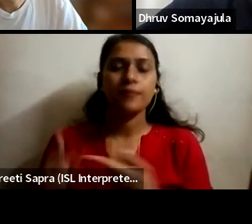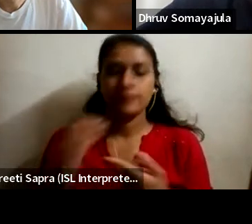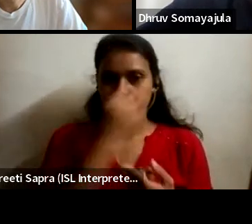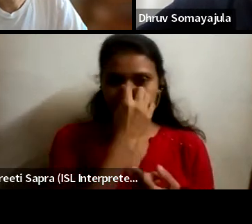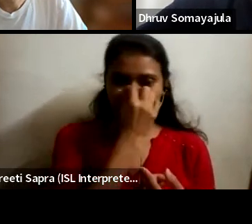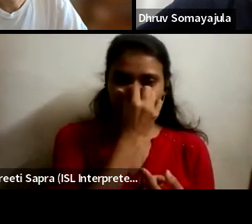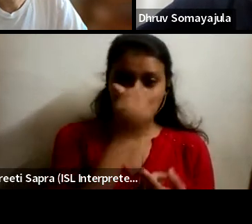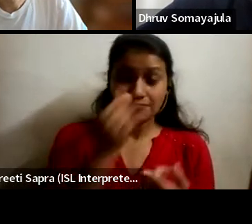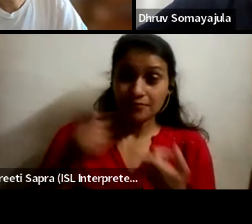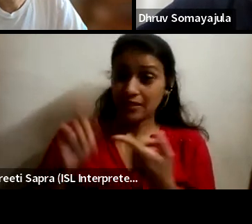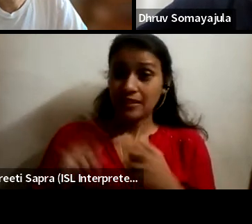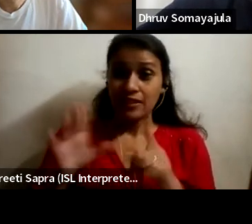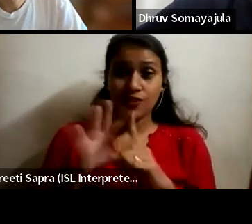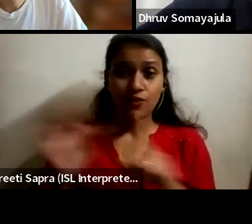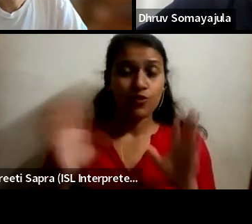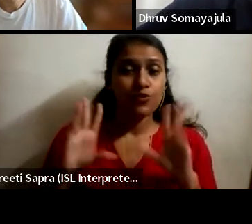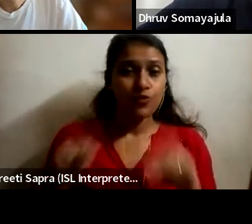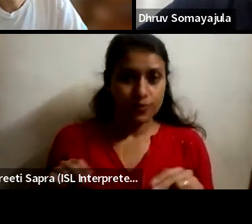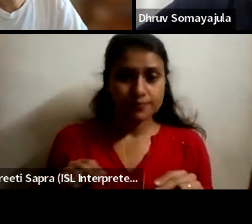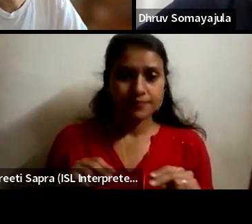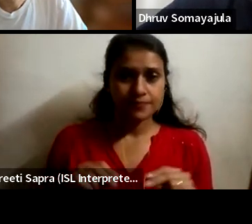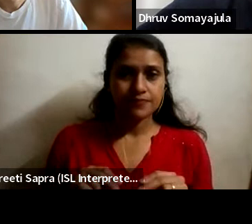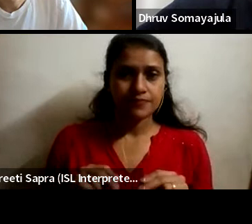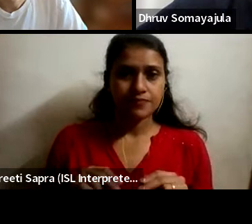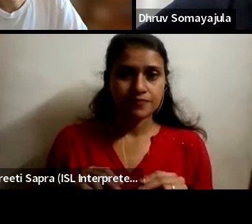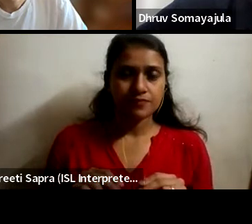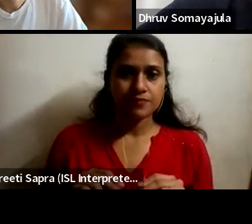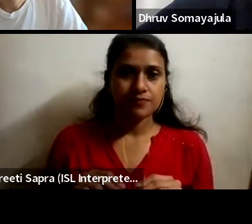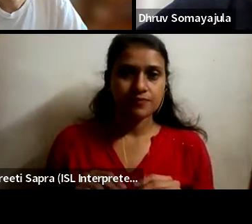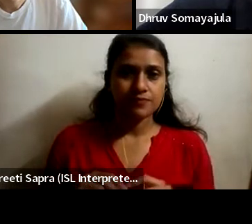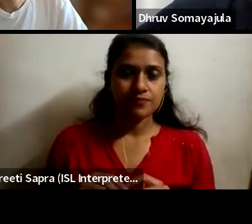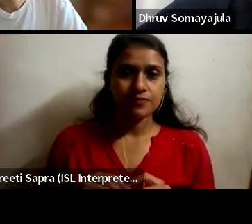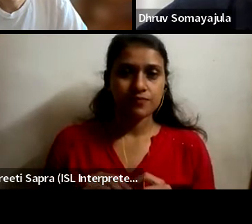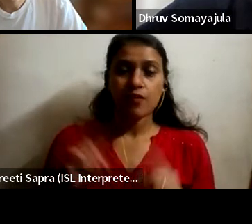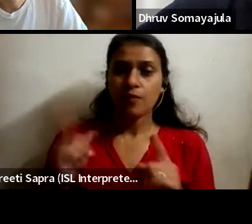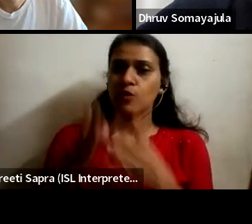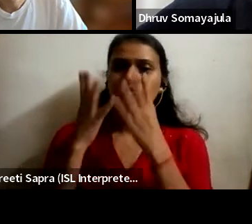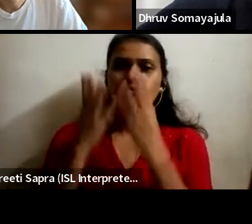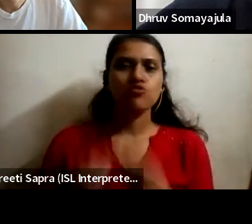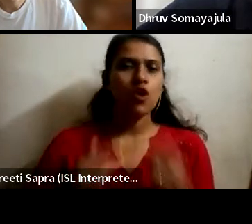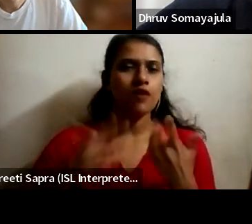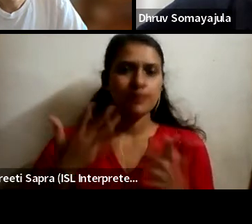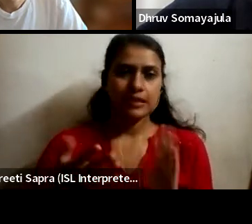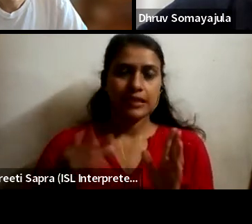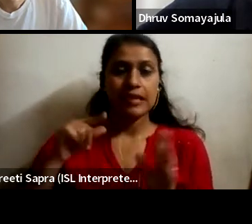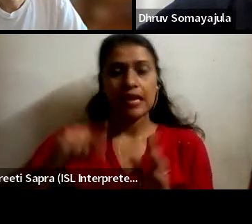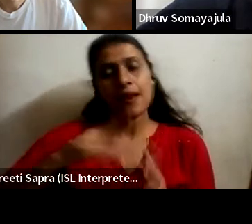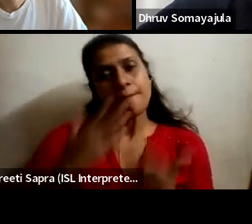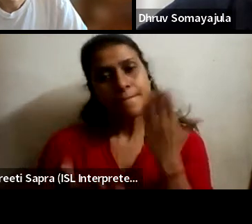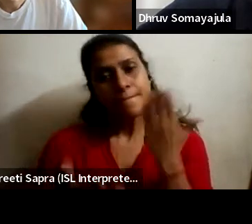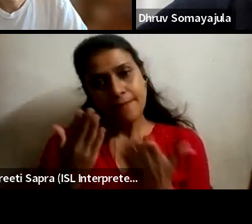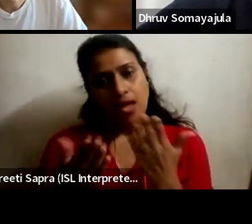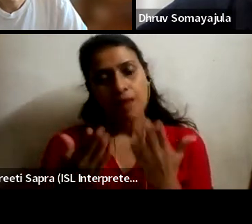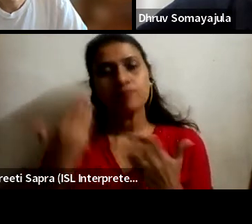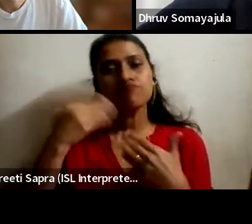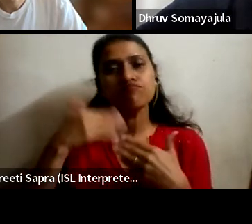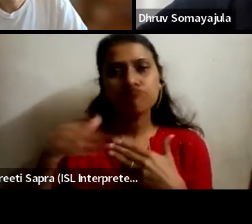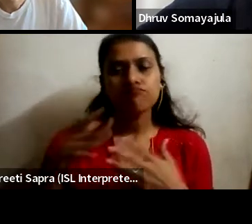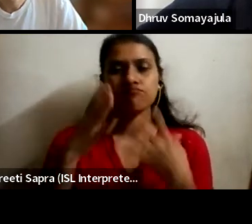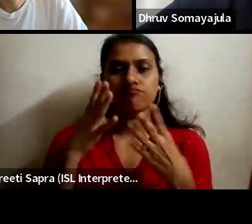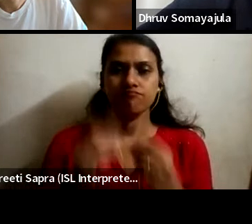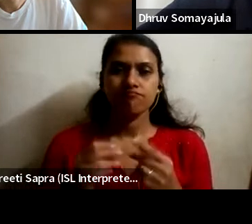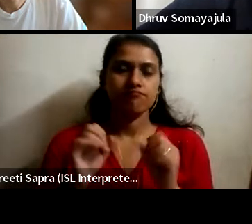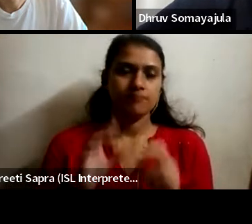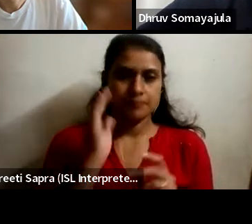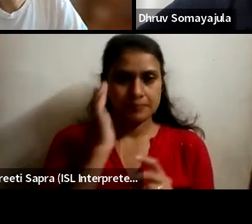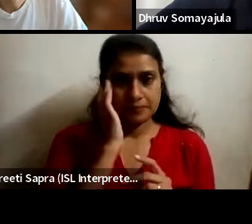think that does not mean that that these conflicts cannot be resolved. And neither does it mean, I think, that